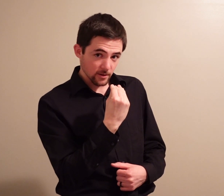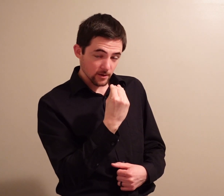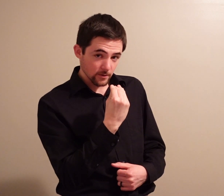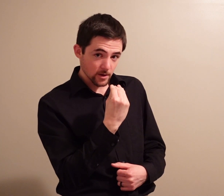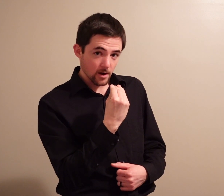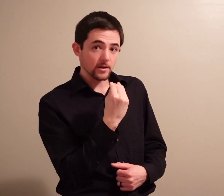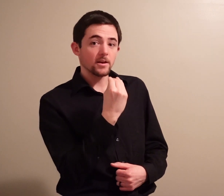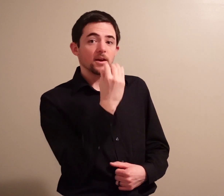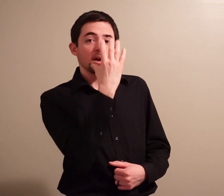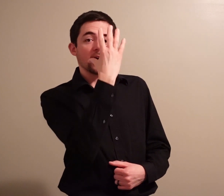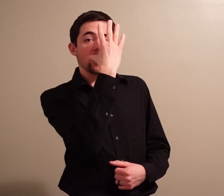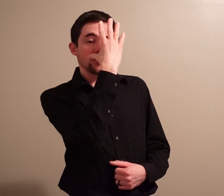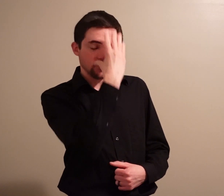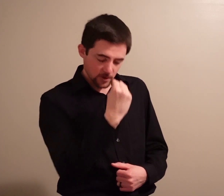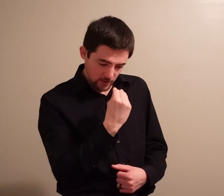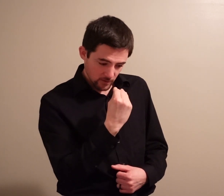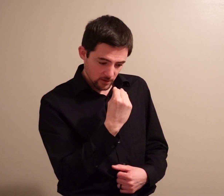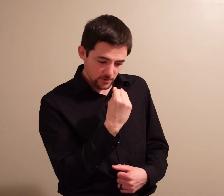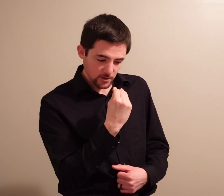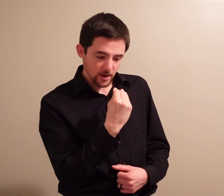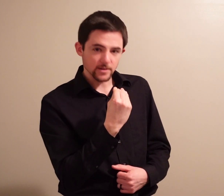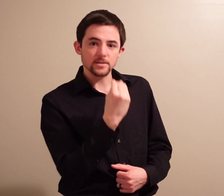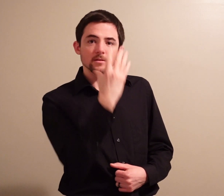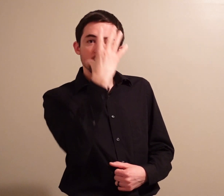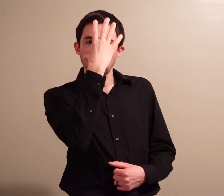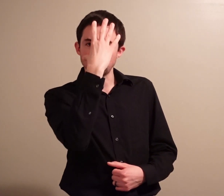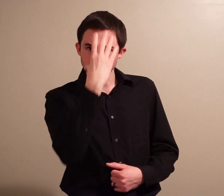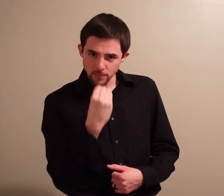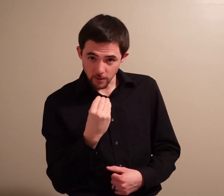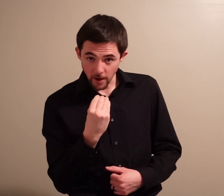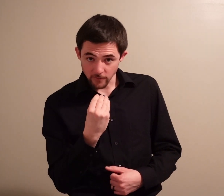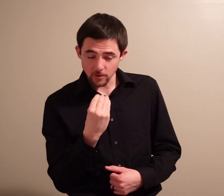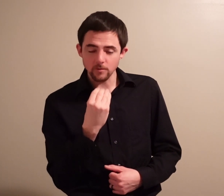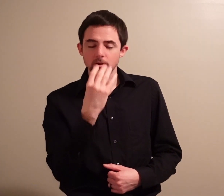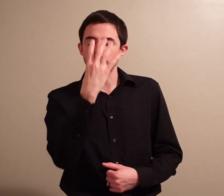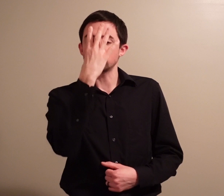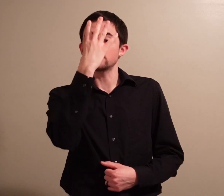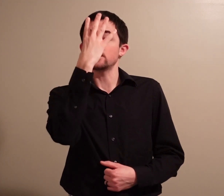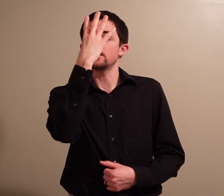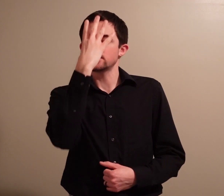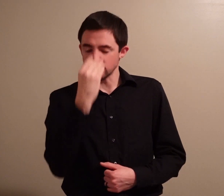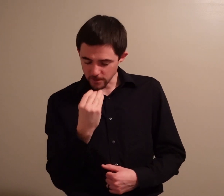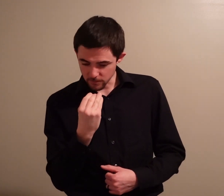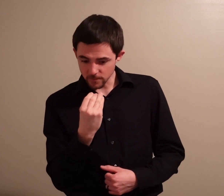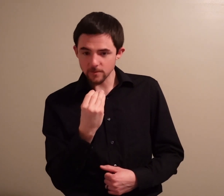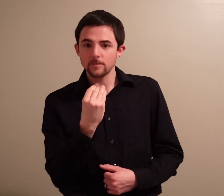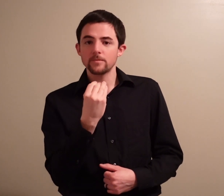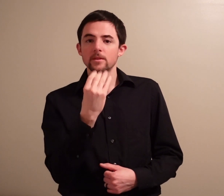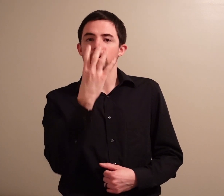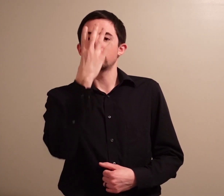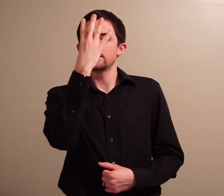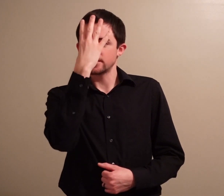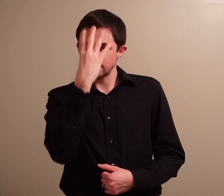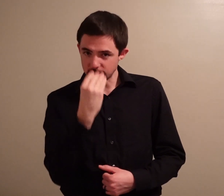little nod, and you can even close your eyes. You don't have to though, but you can just say sleep.